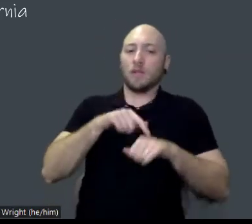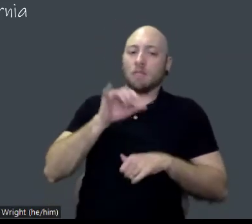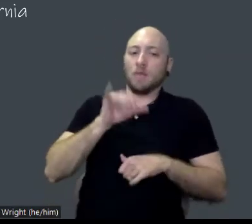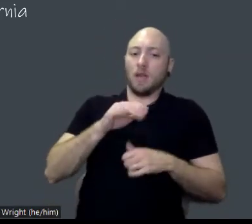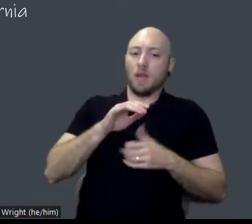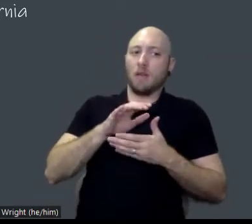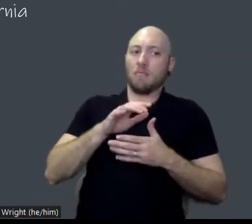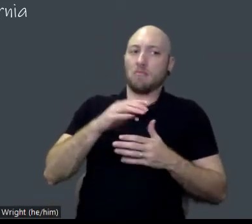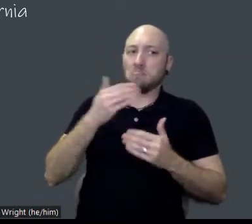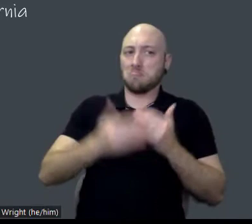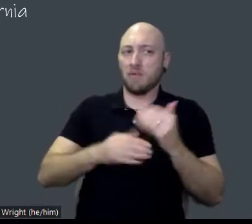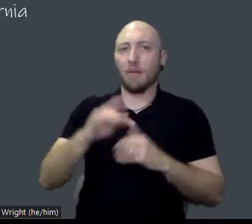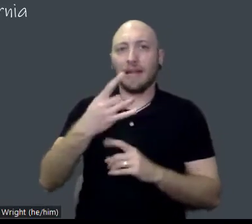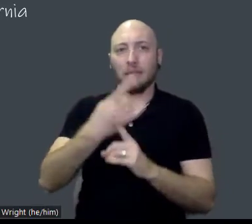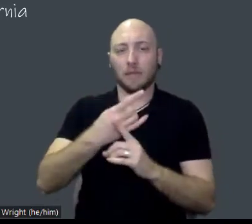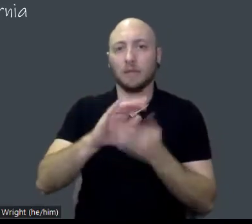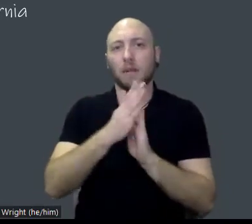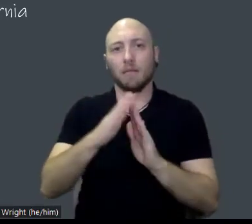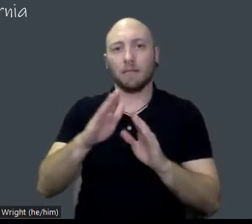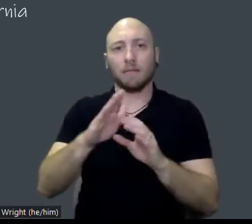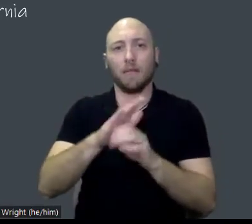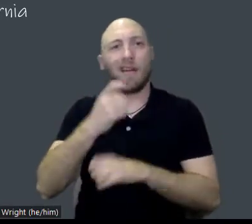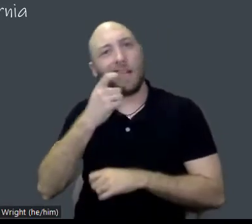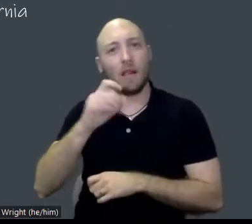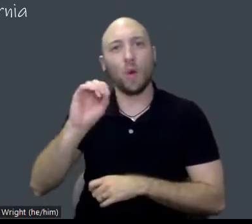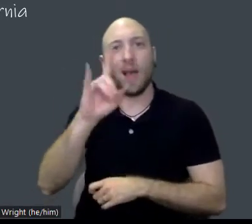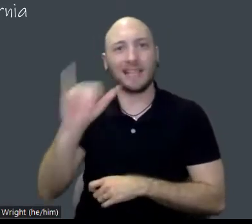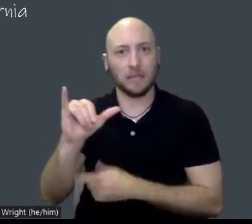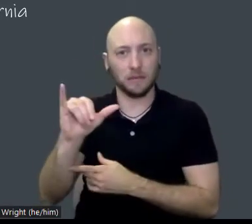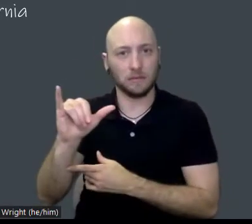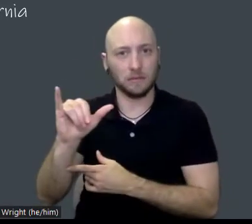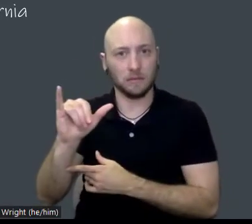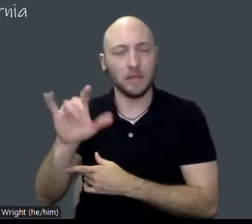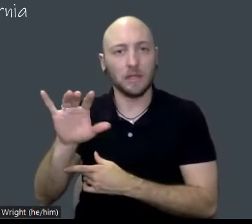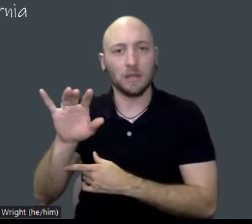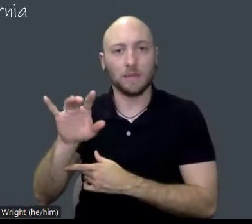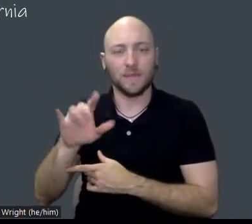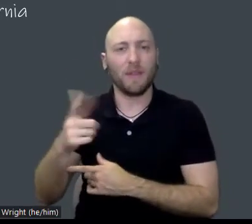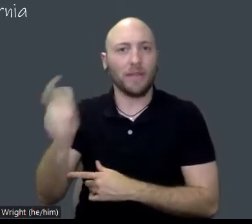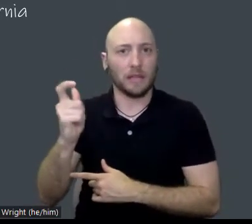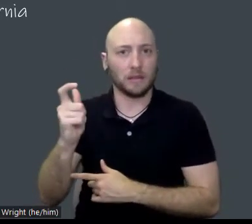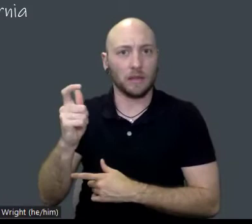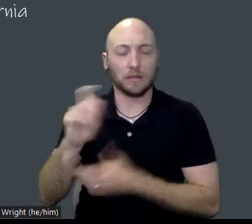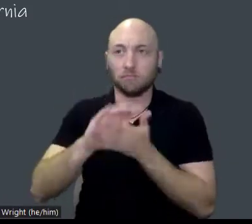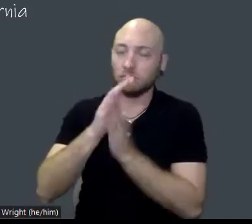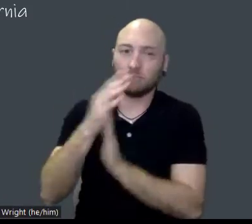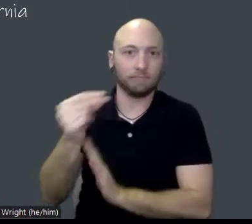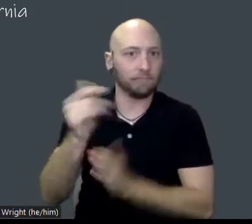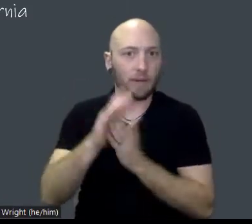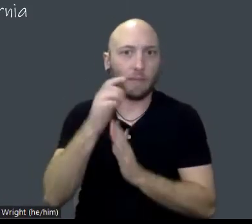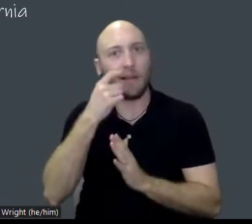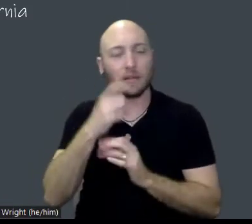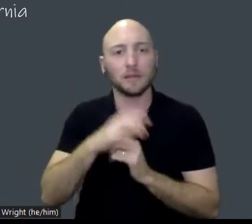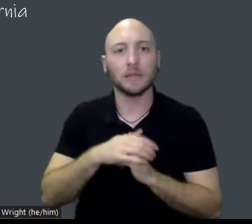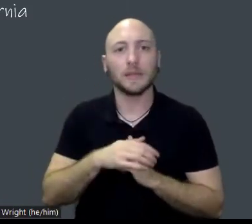be like very addicted to OxyContin. Like that, it was a very fast progressing disease for me. So I